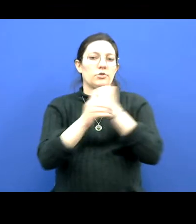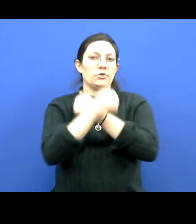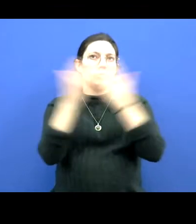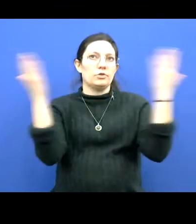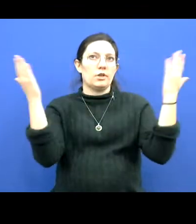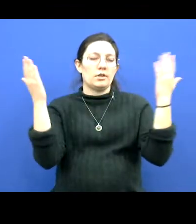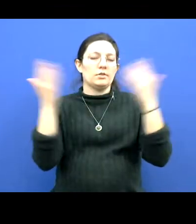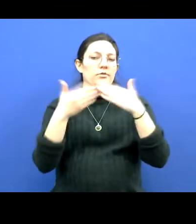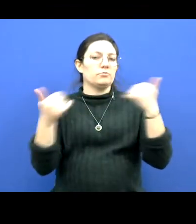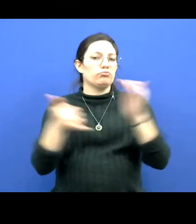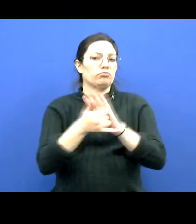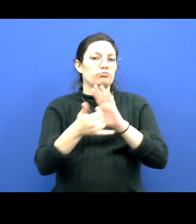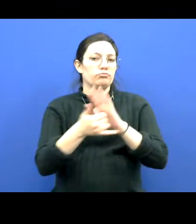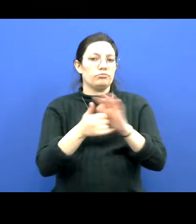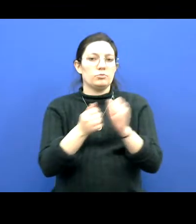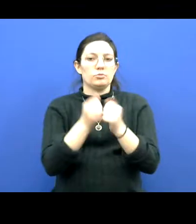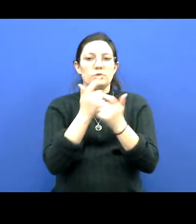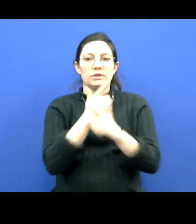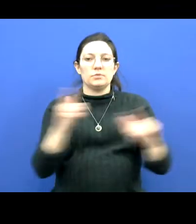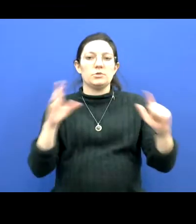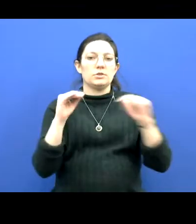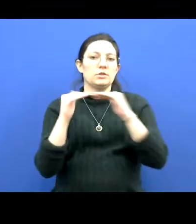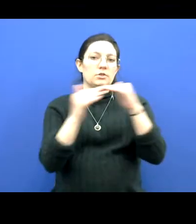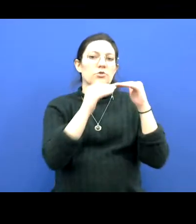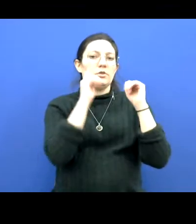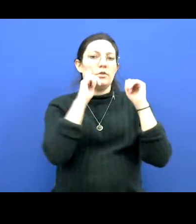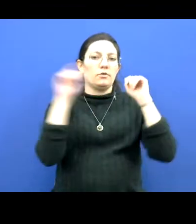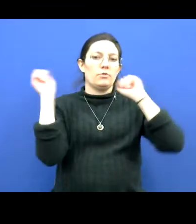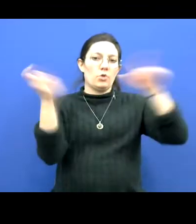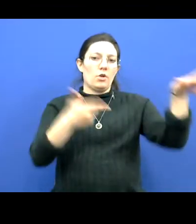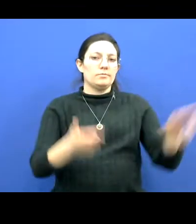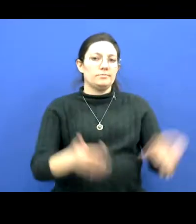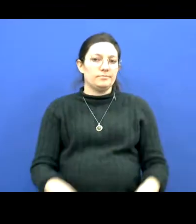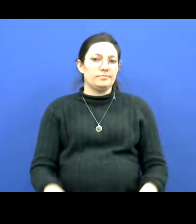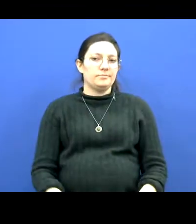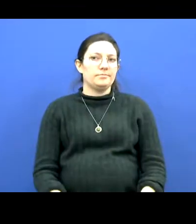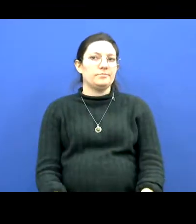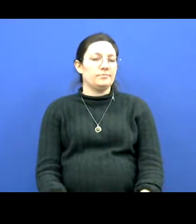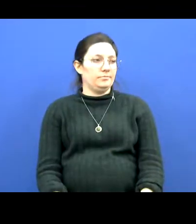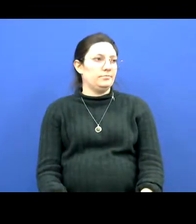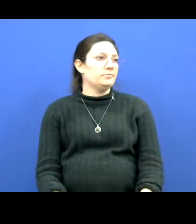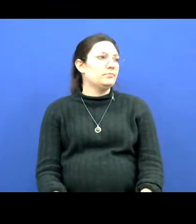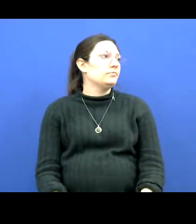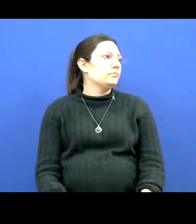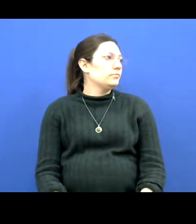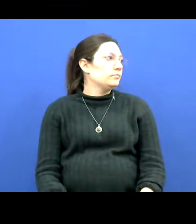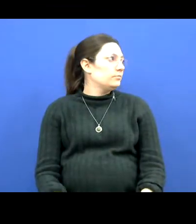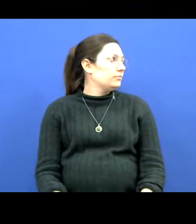nation, under God, indivisible, with liberty and justice for all.